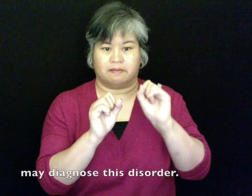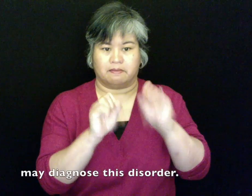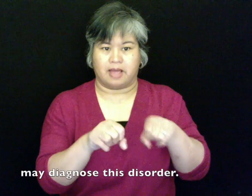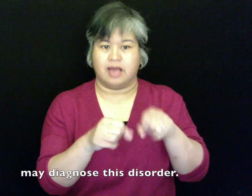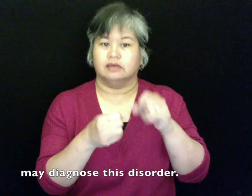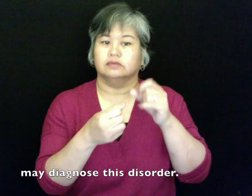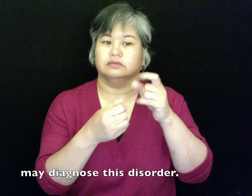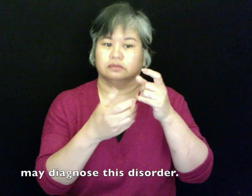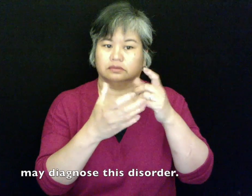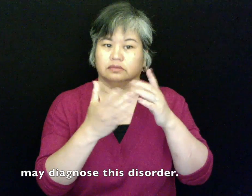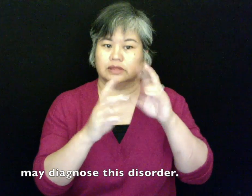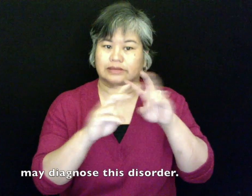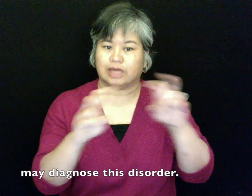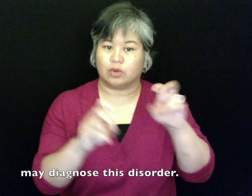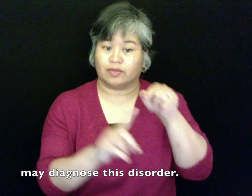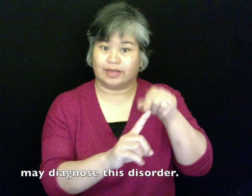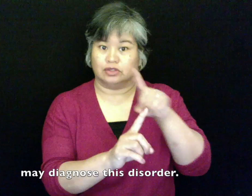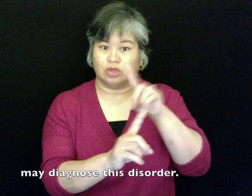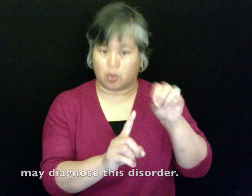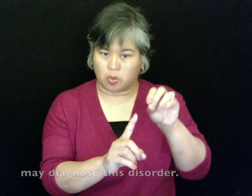who may diagnose this disorder.